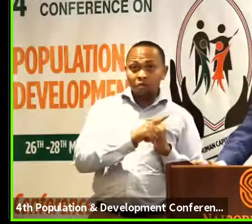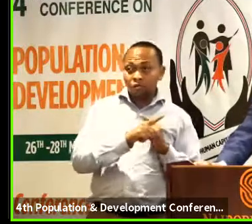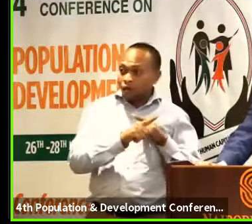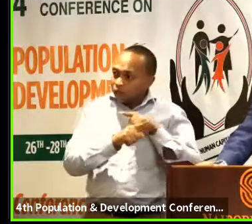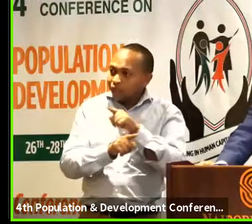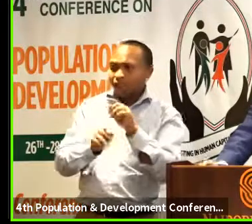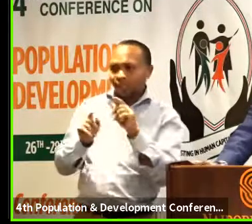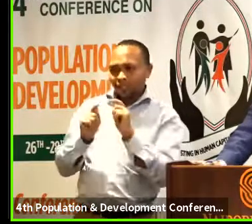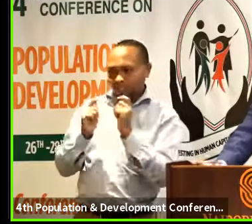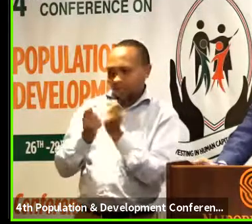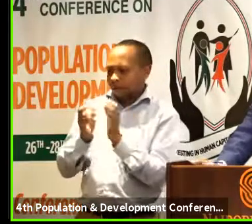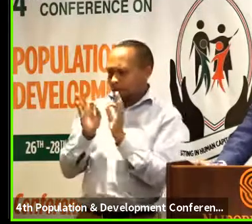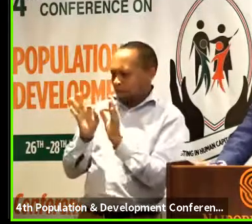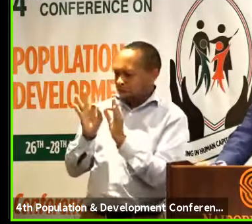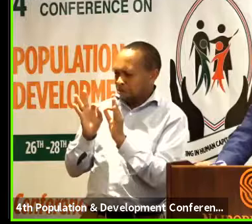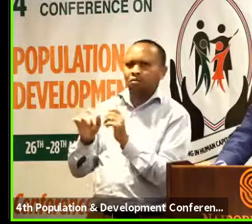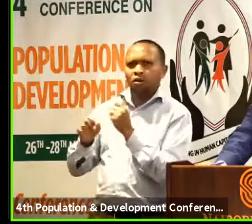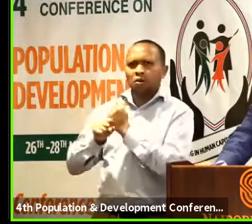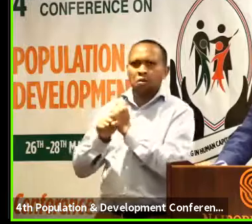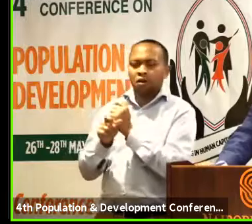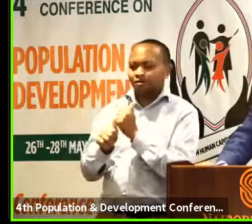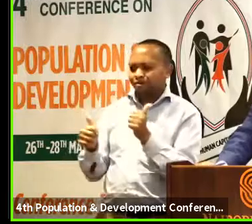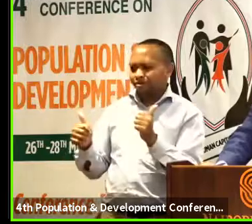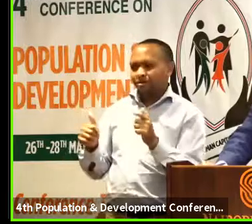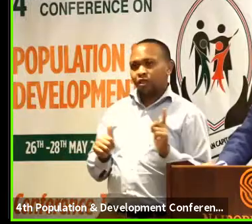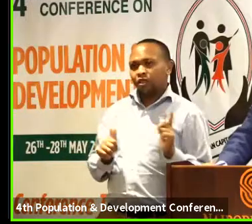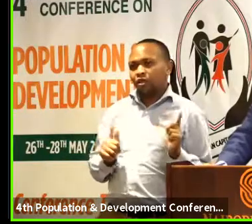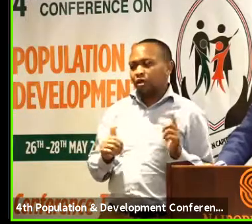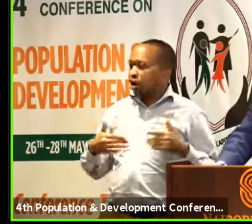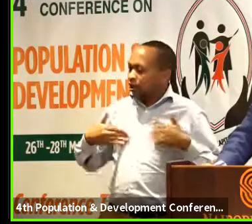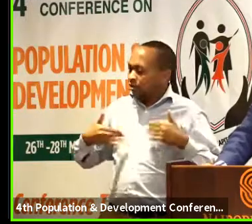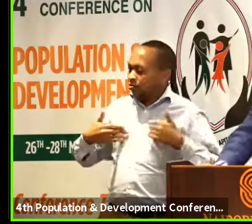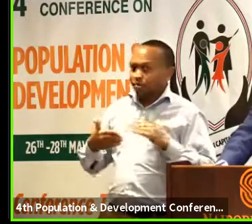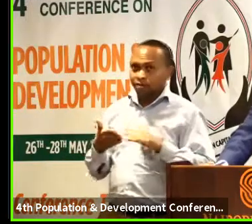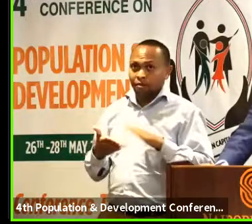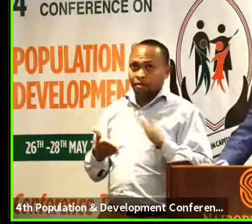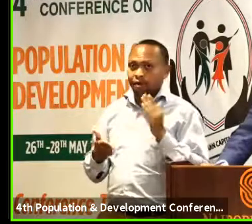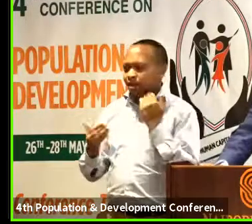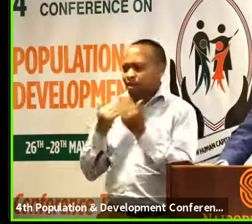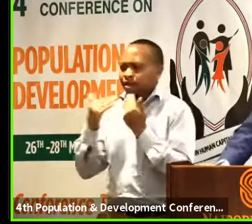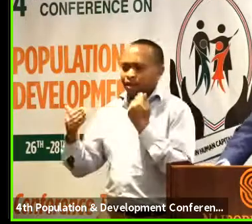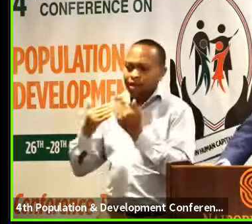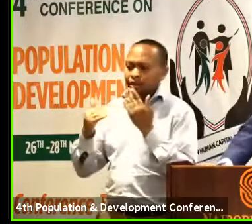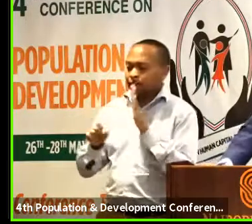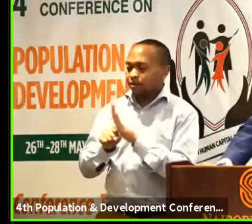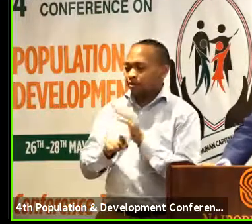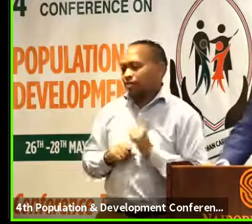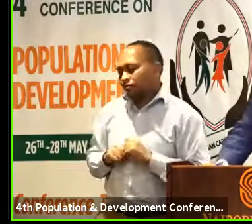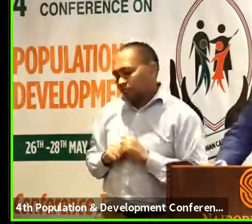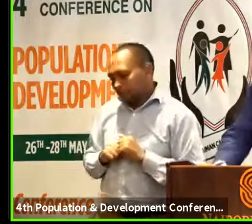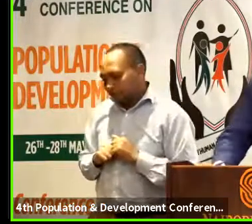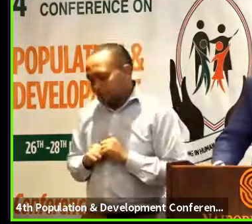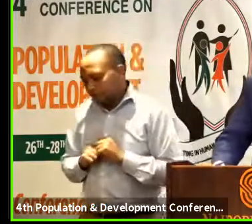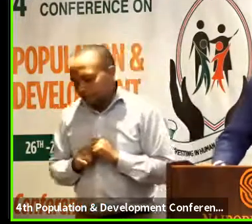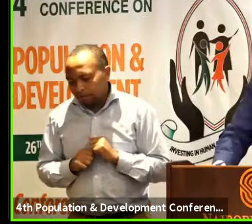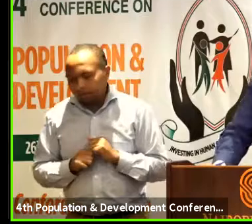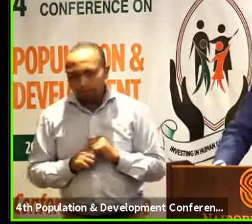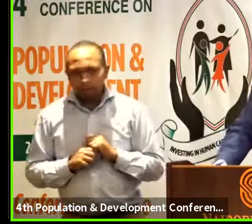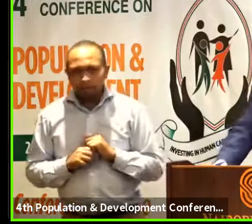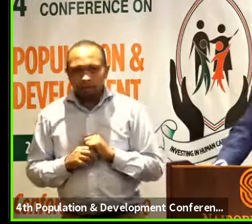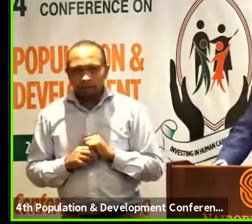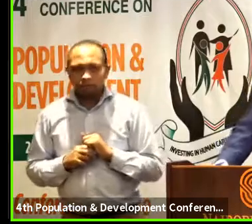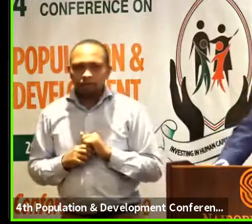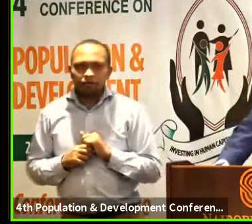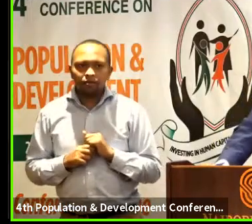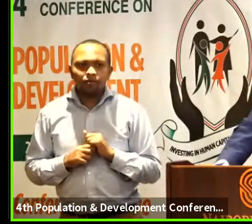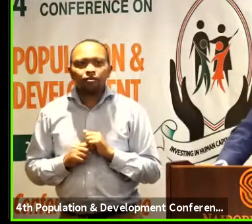the presentations were excellent, excellent. So I like it, and I just want to thank you, Dr. Boati and the team